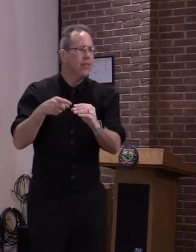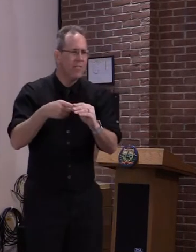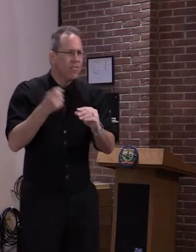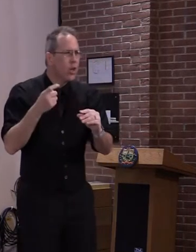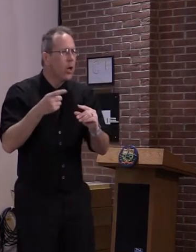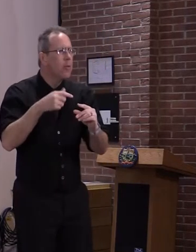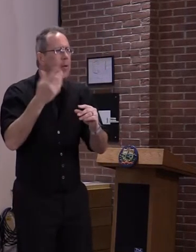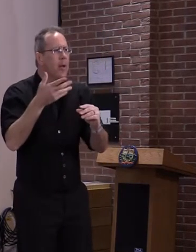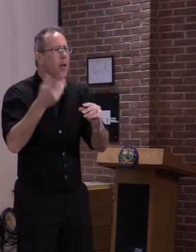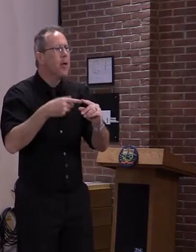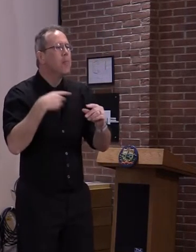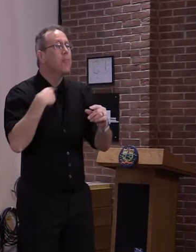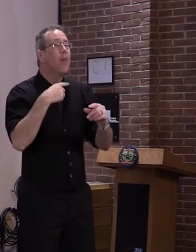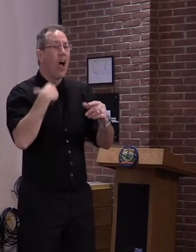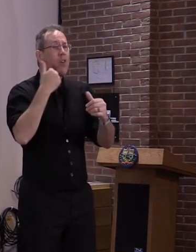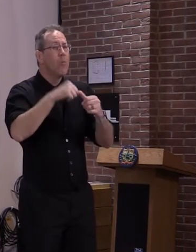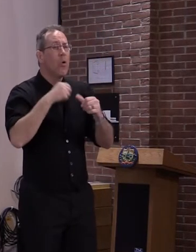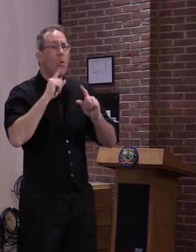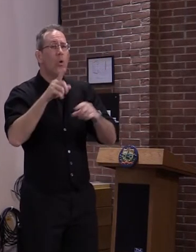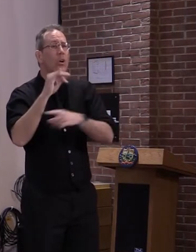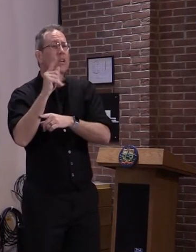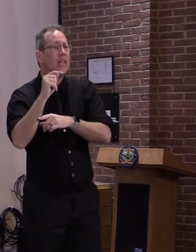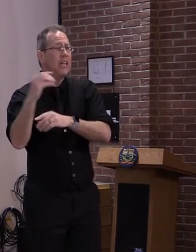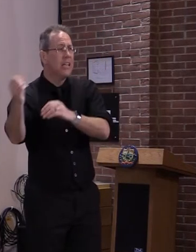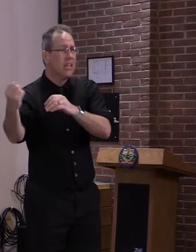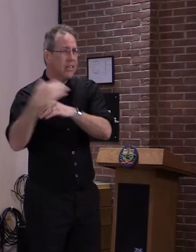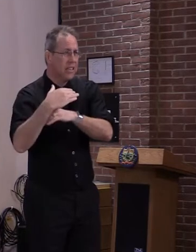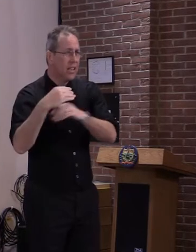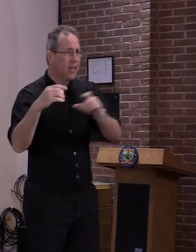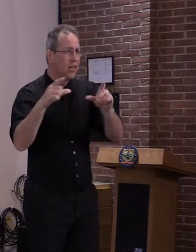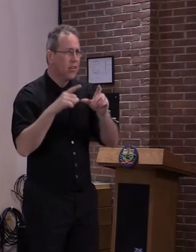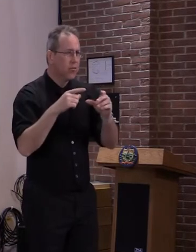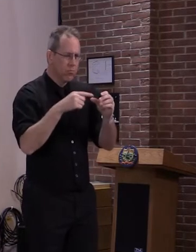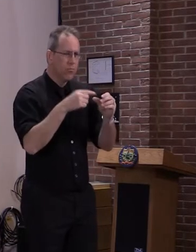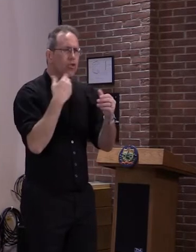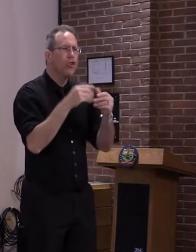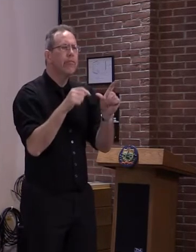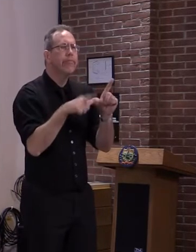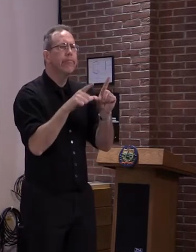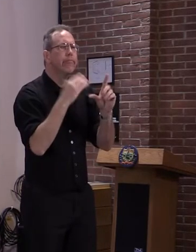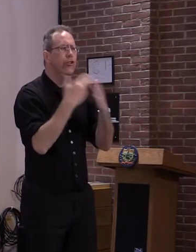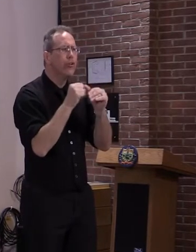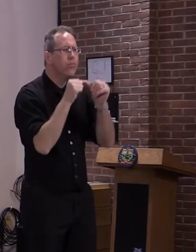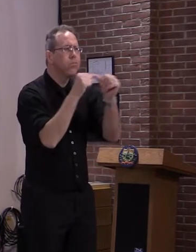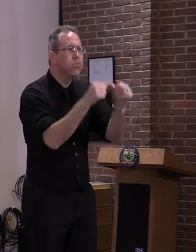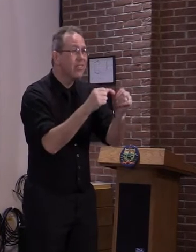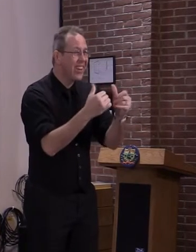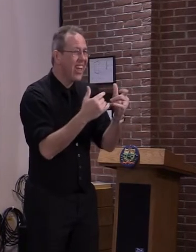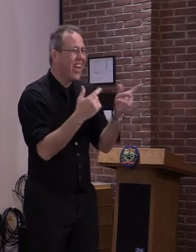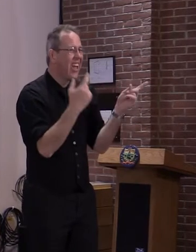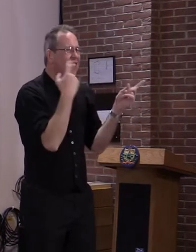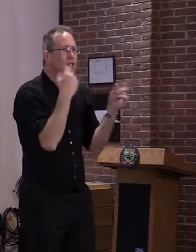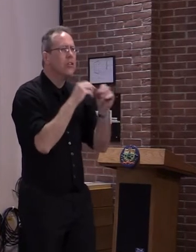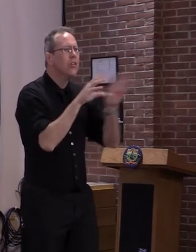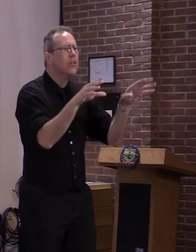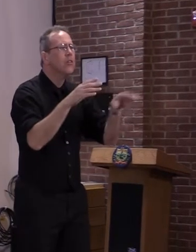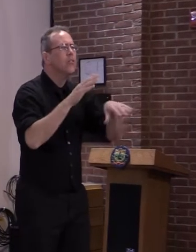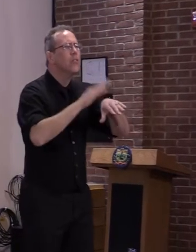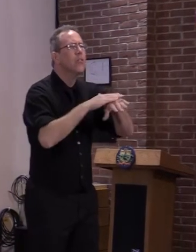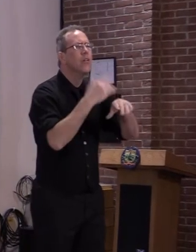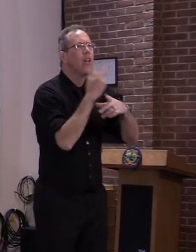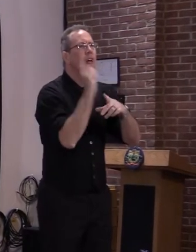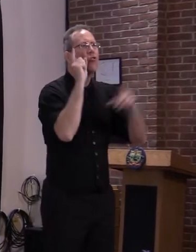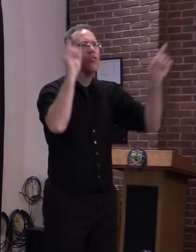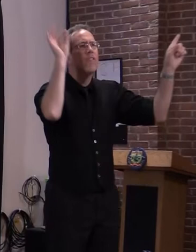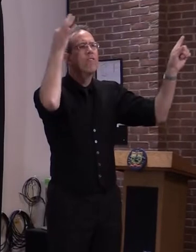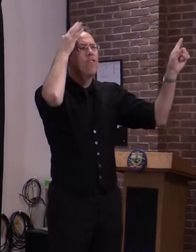mine, they were good till June. The ones that just came out and were delivered this past week from the federal government